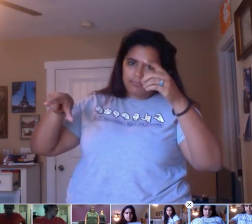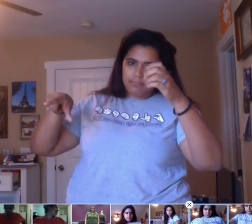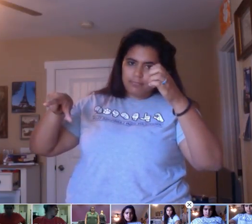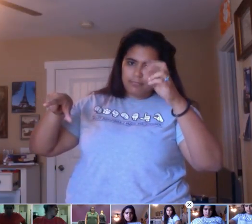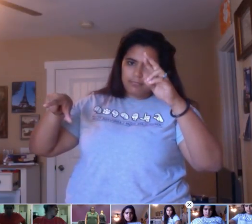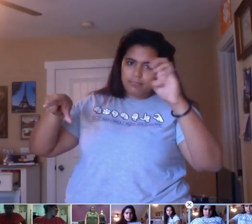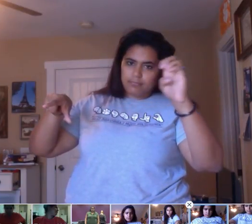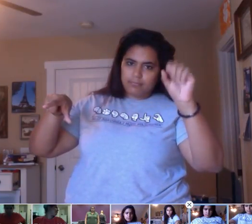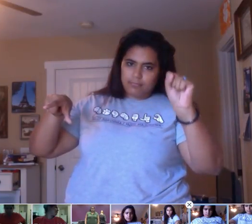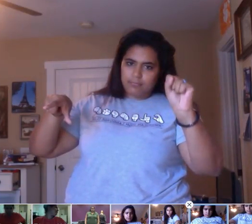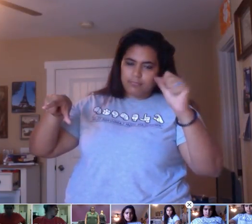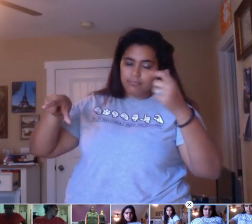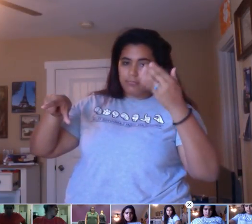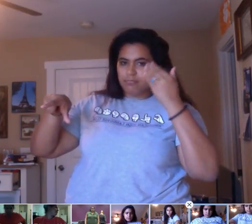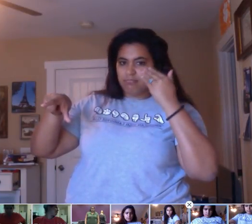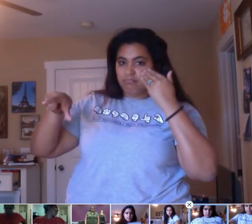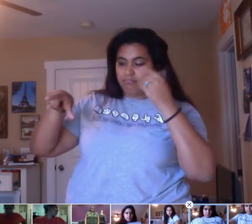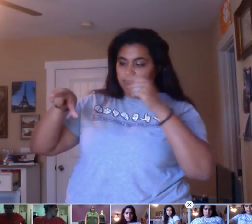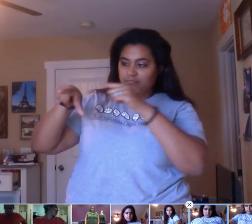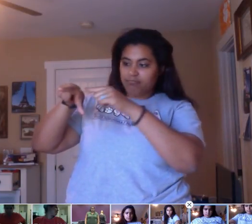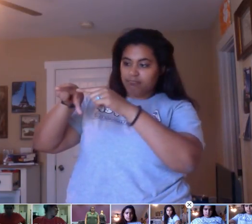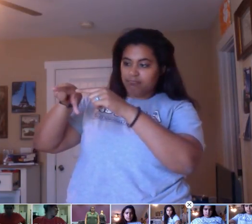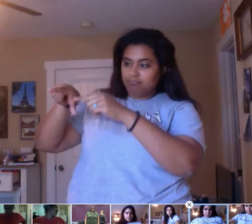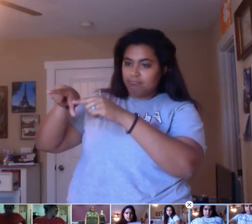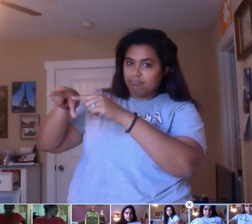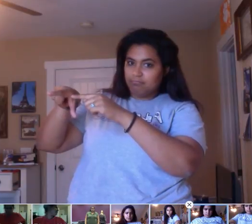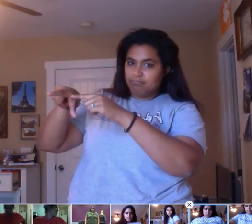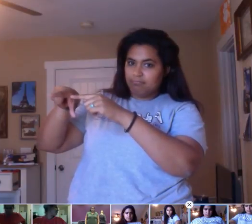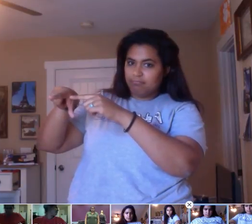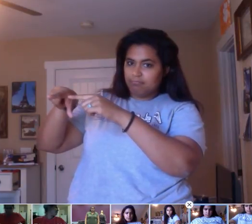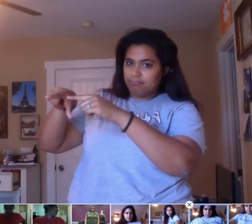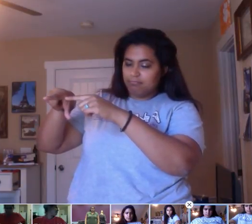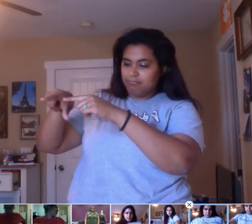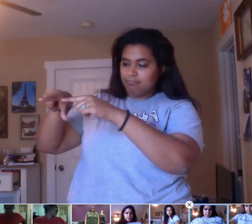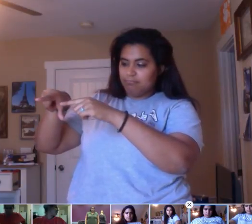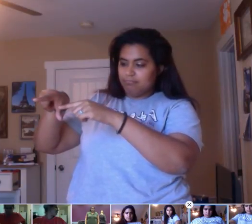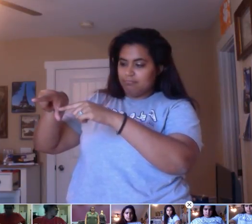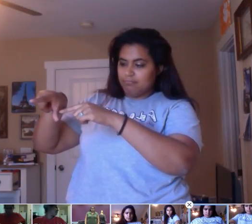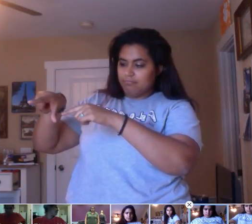about 30 degrees, I'd say.